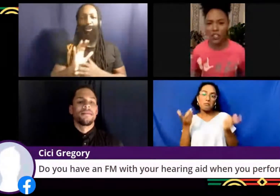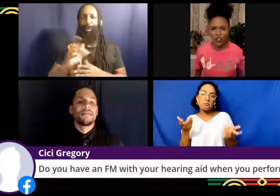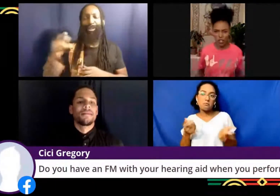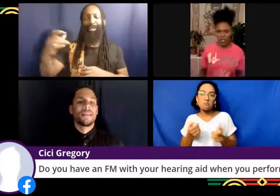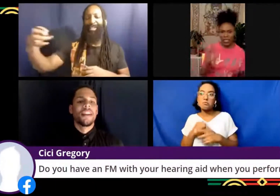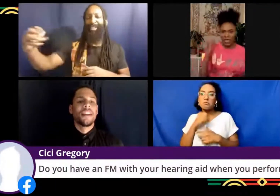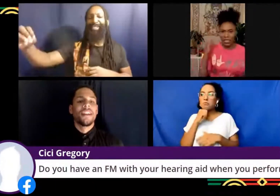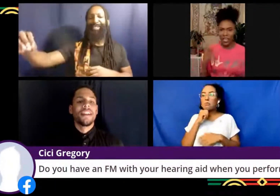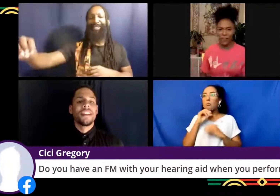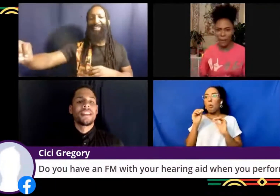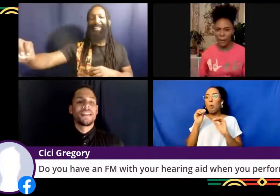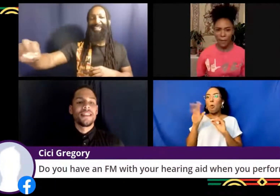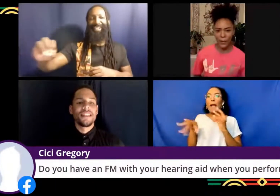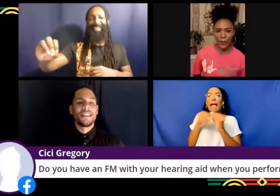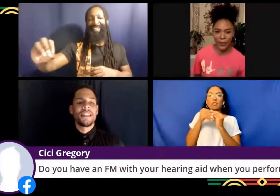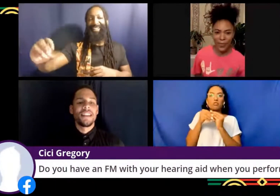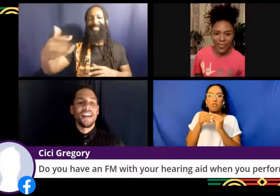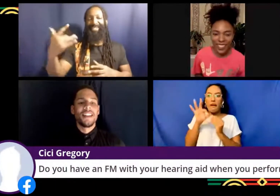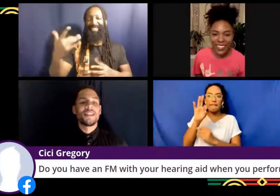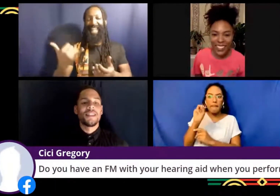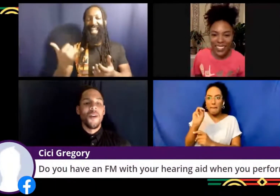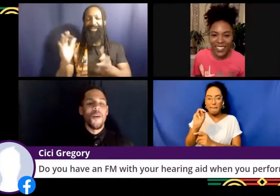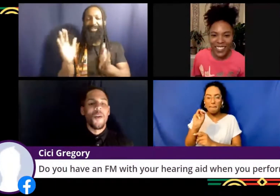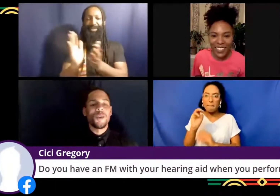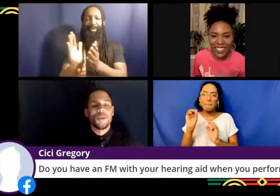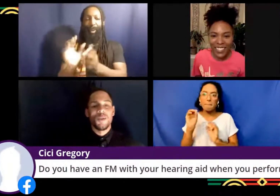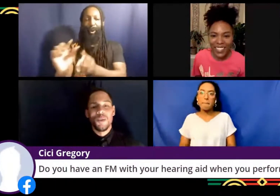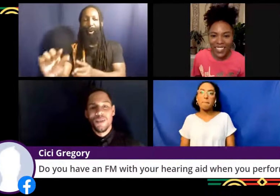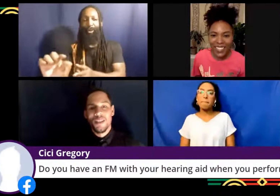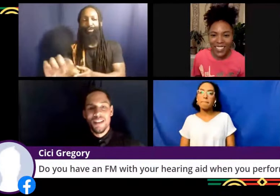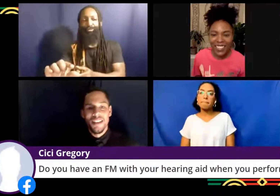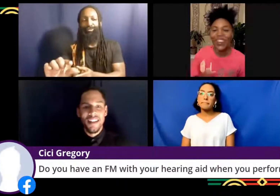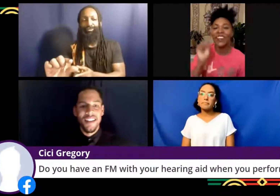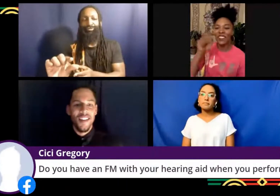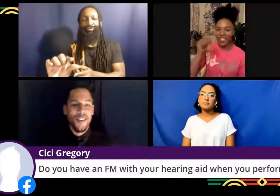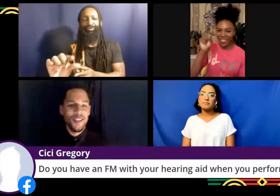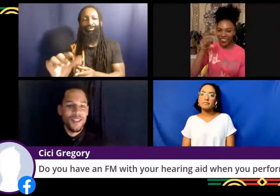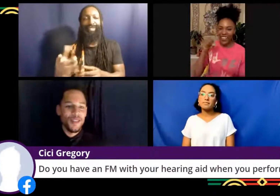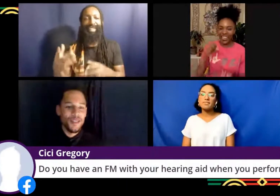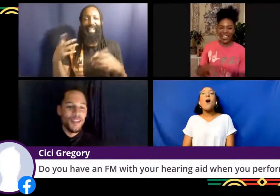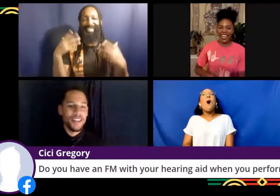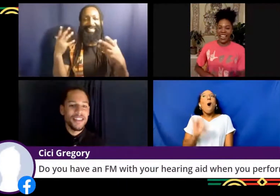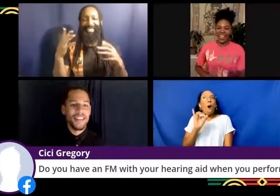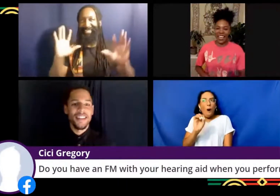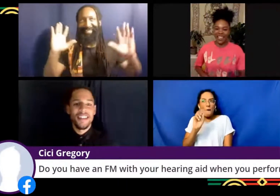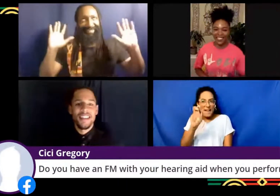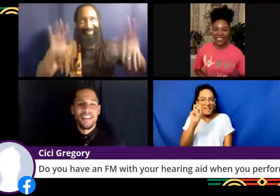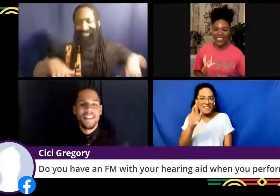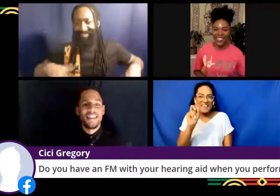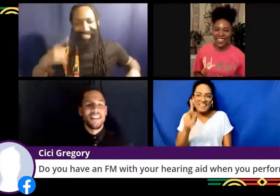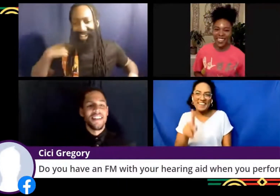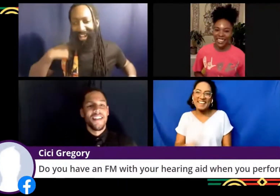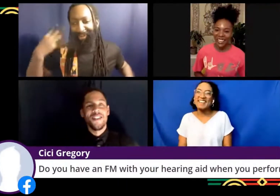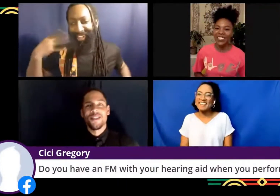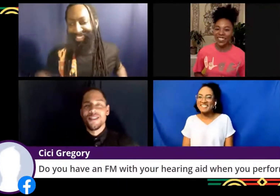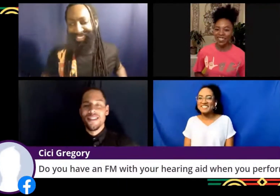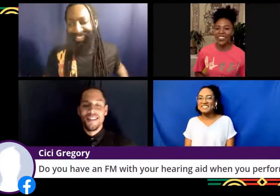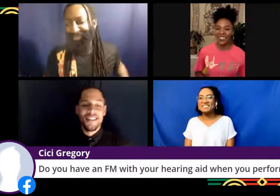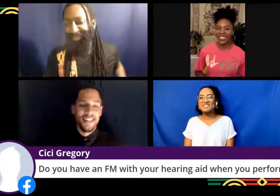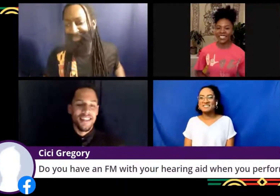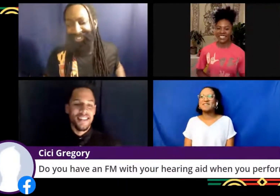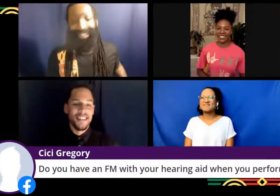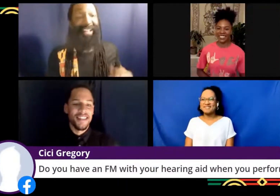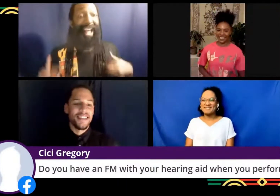use any extra. This is an old school. Oh, okay. Yeah, old